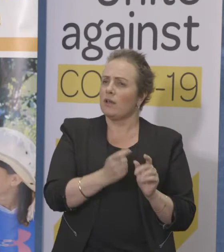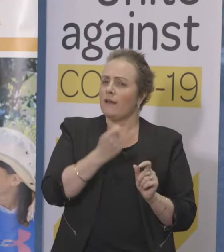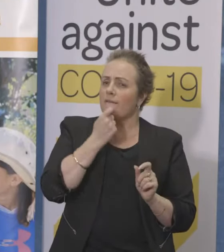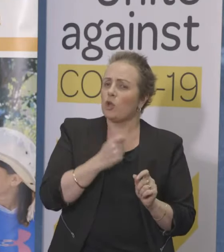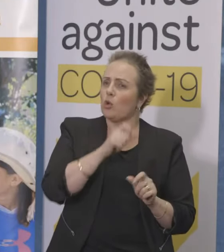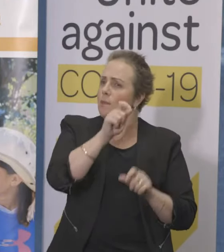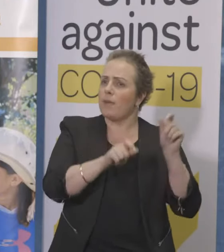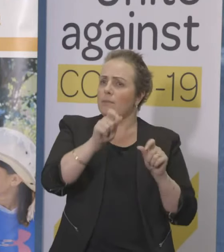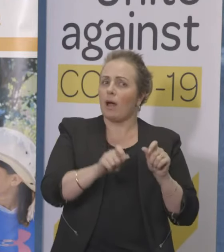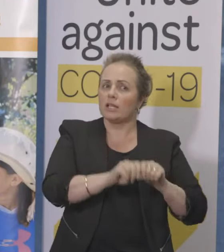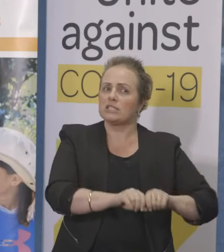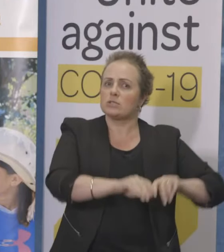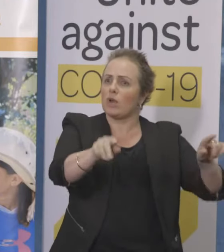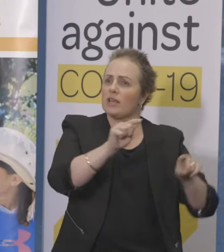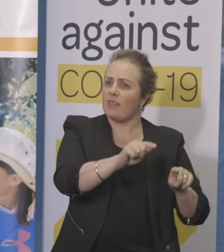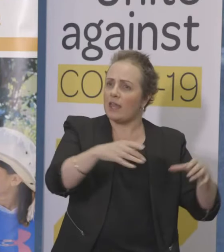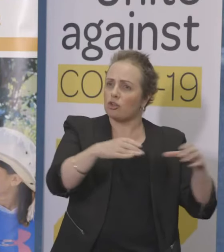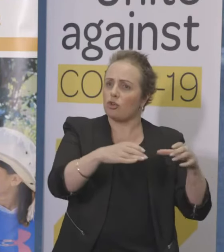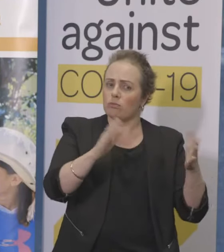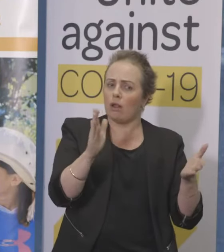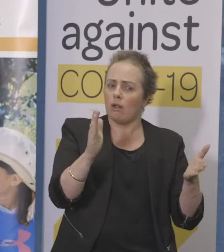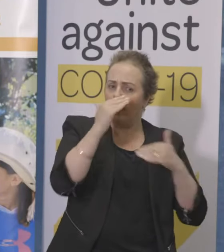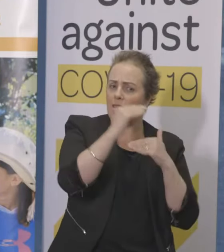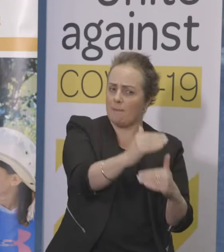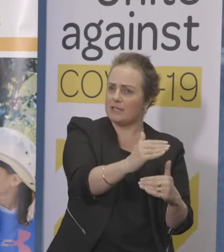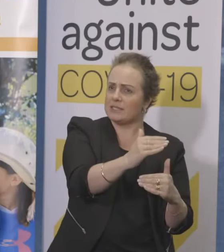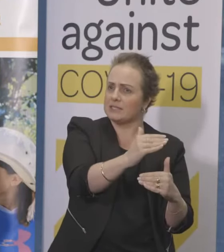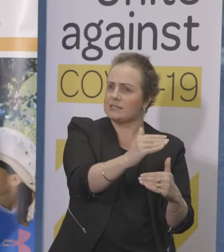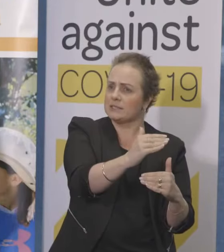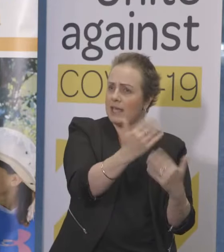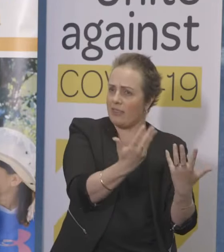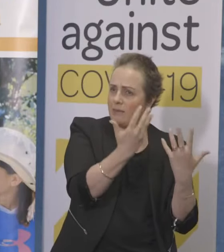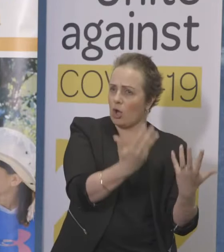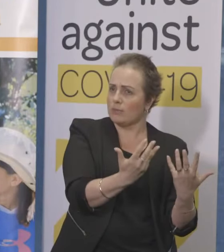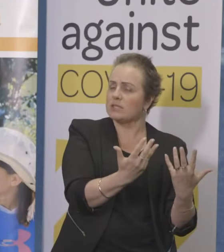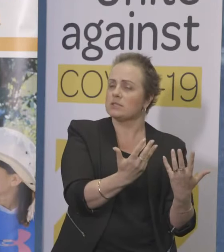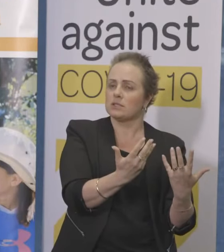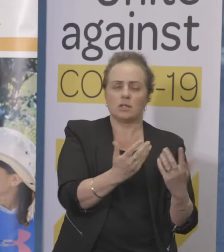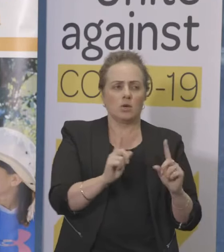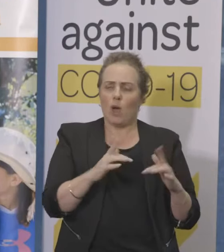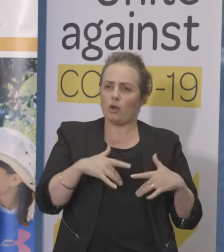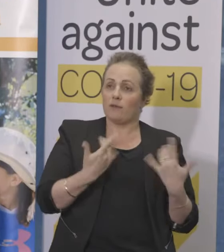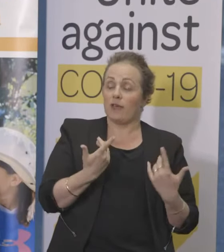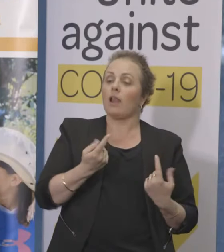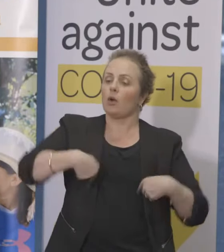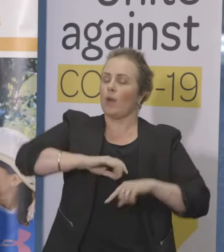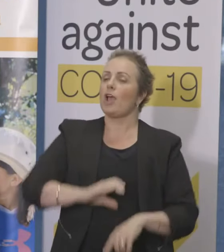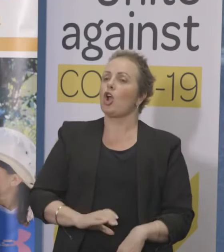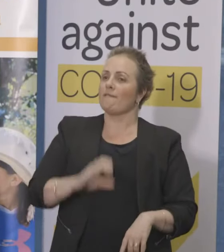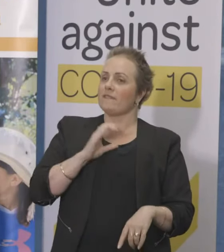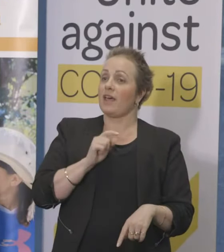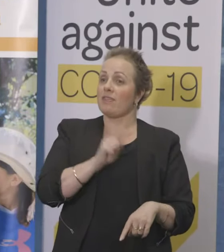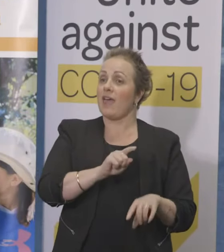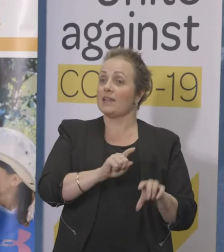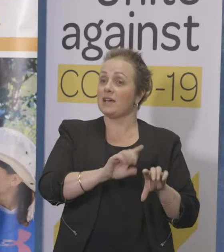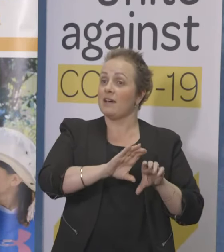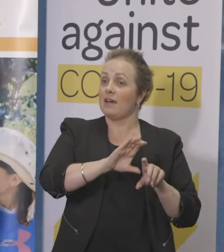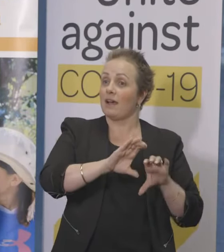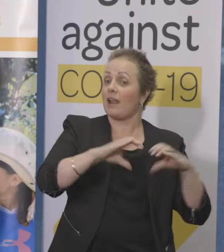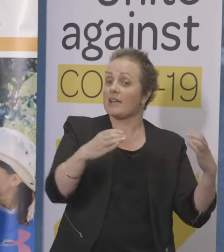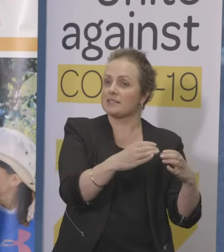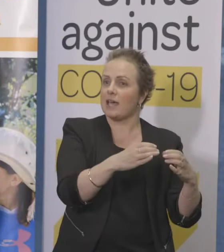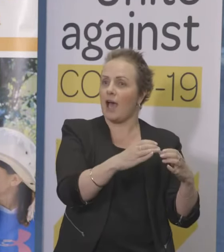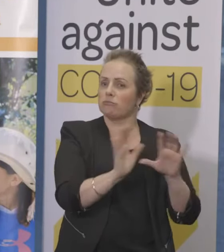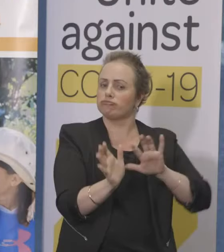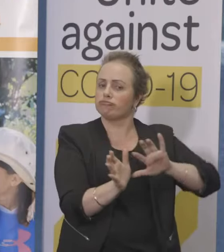feel confident you've ring-fenced that? And I guess what colour is your dashboard at the moment? Yes, I think we're increasingly confident we've ring-fenced that cluster and